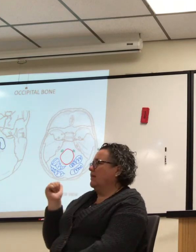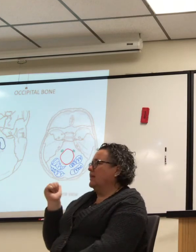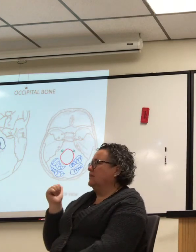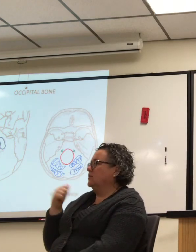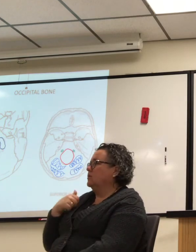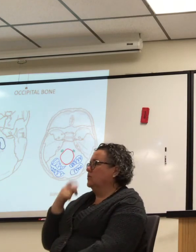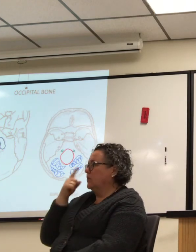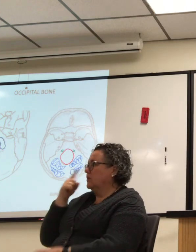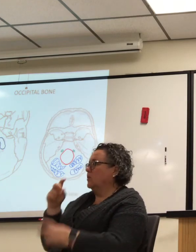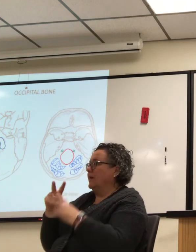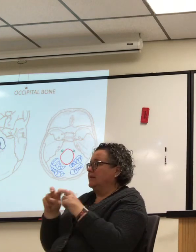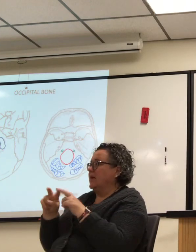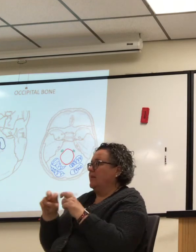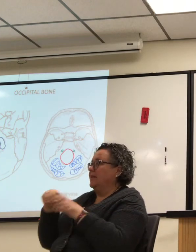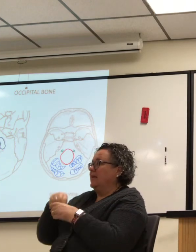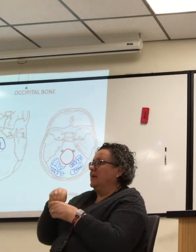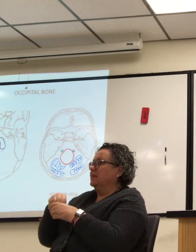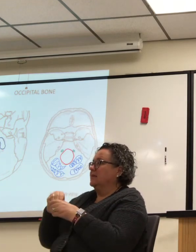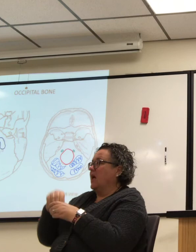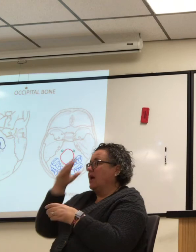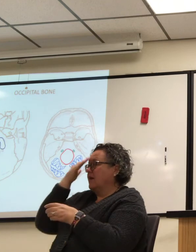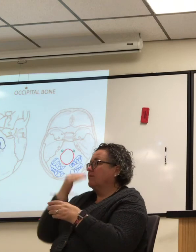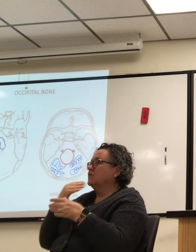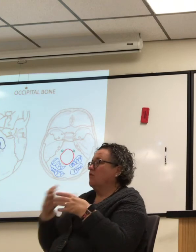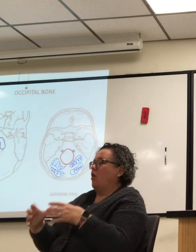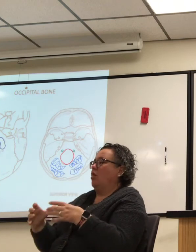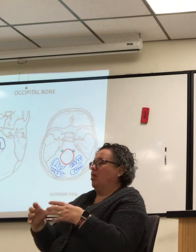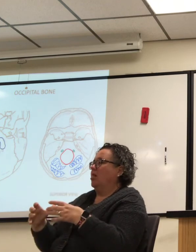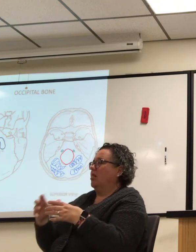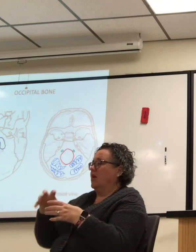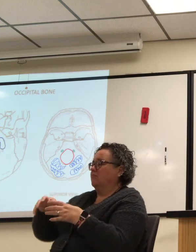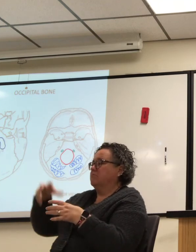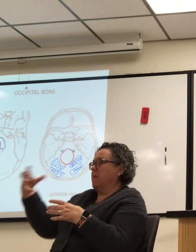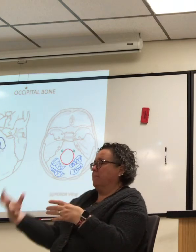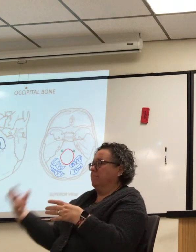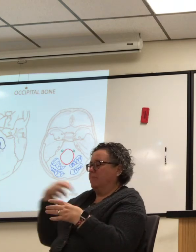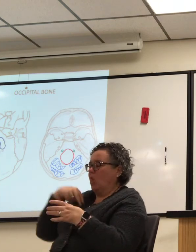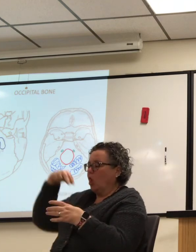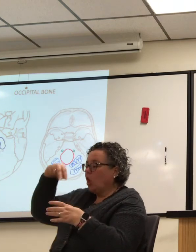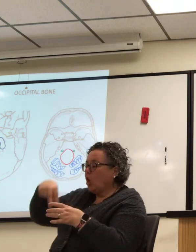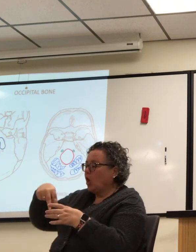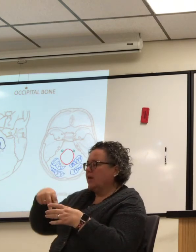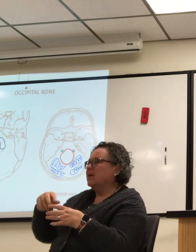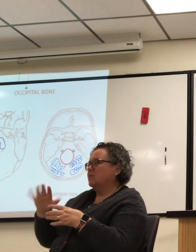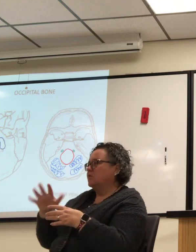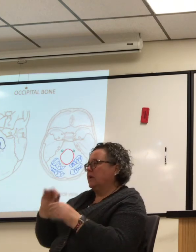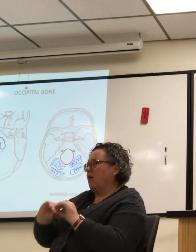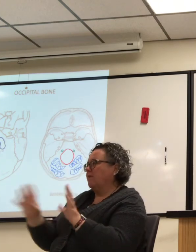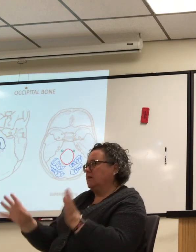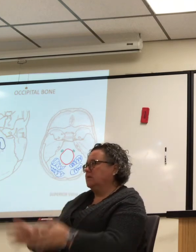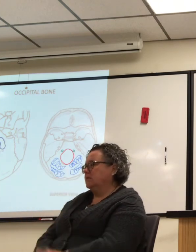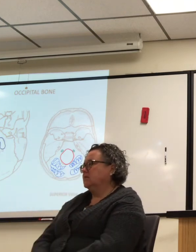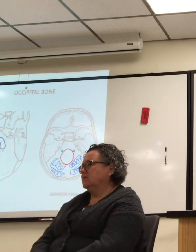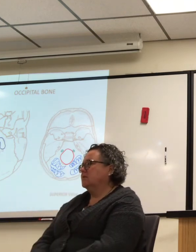examine the inside of the skull, just like that. Okay, it's fairly obvious.